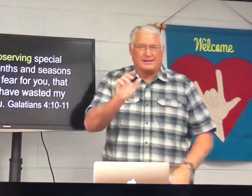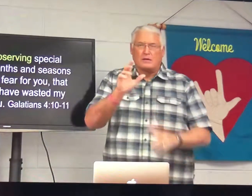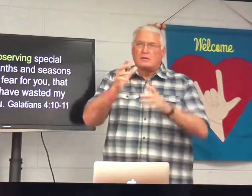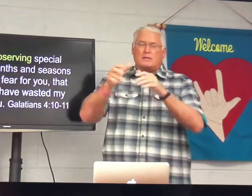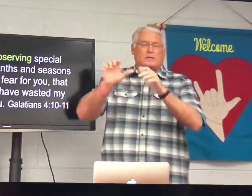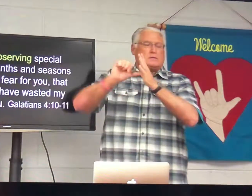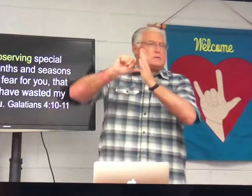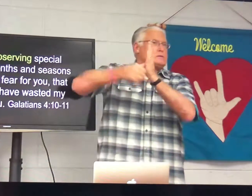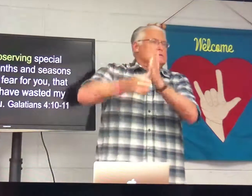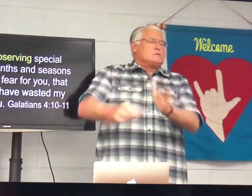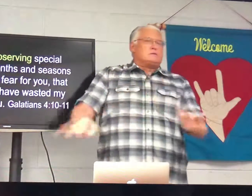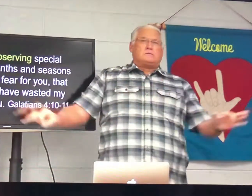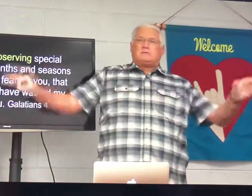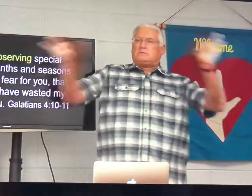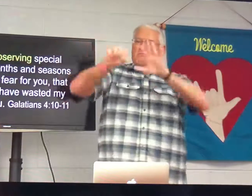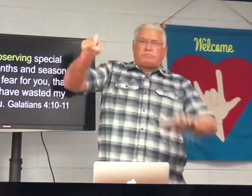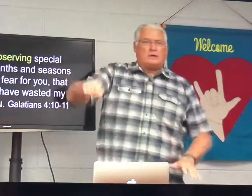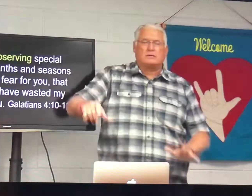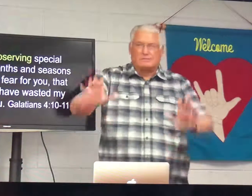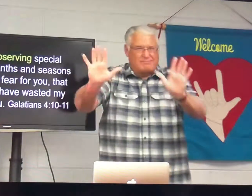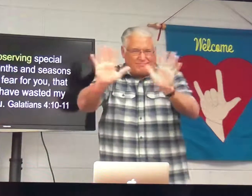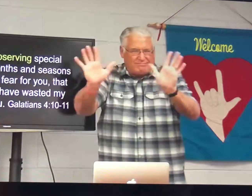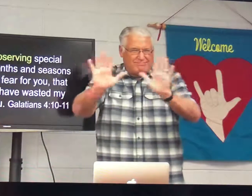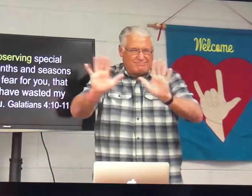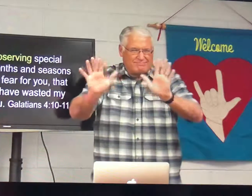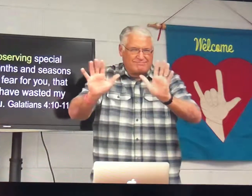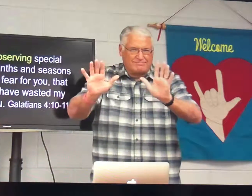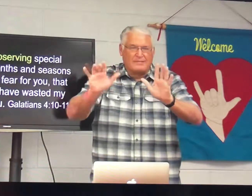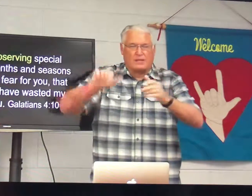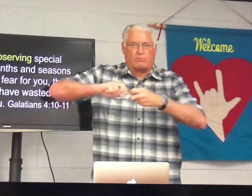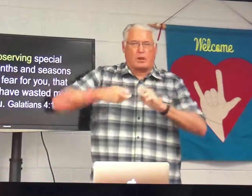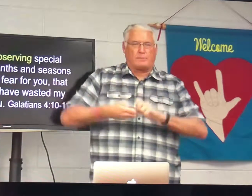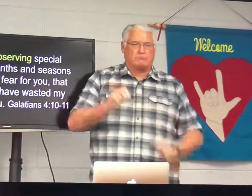14 home runs, and Tim Anderson.